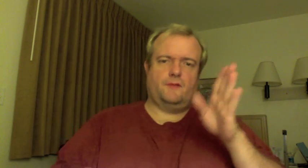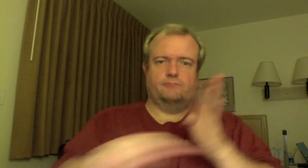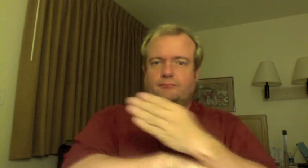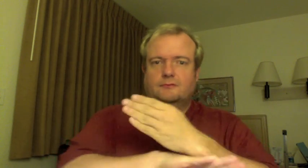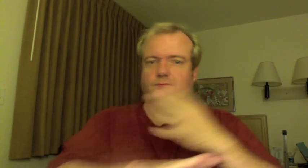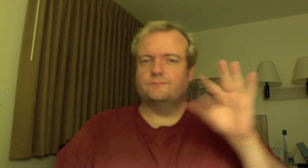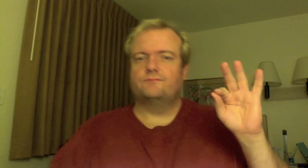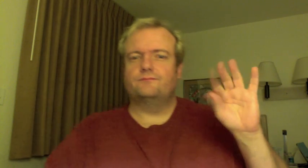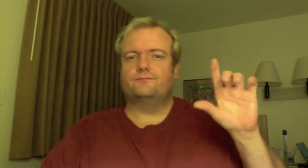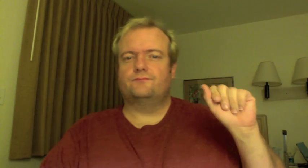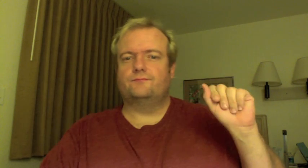scenario.